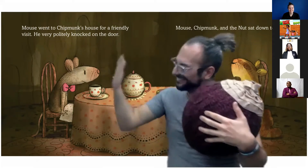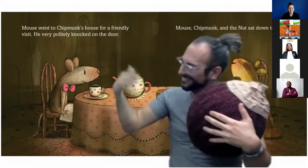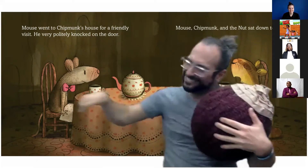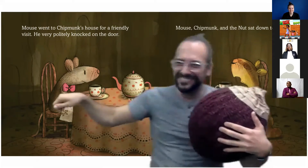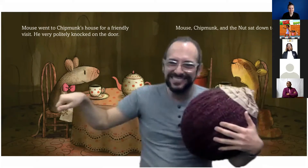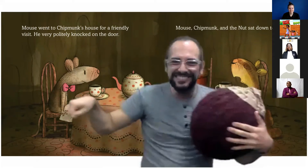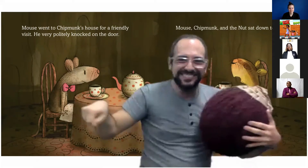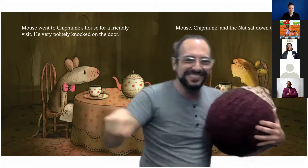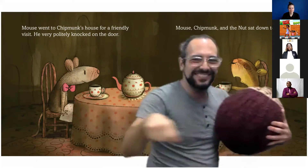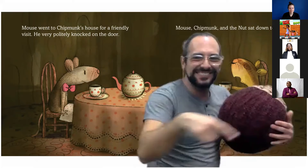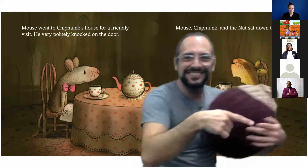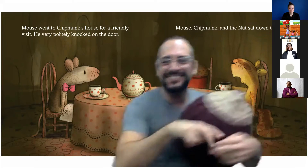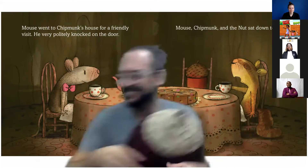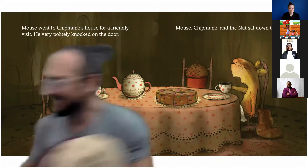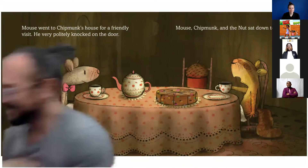in.